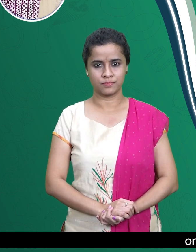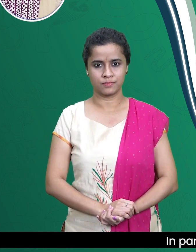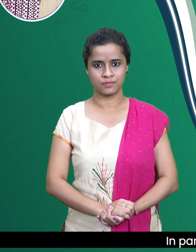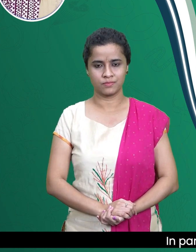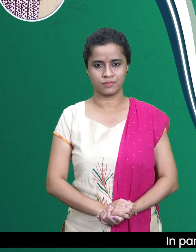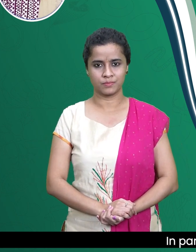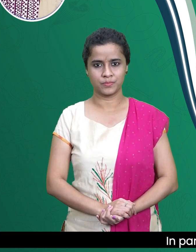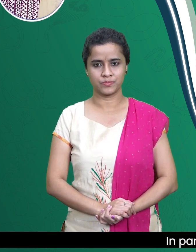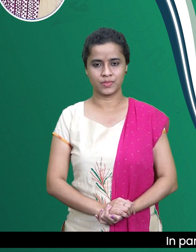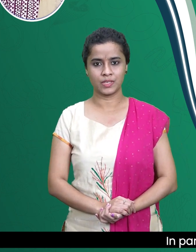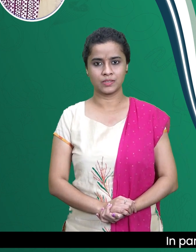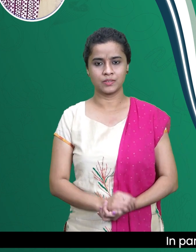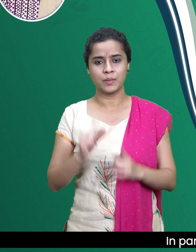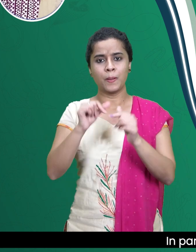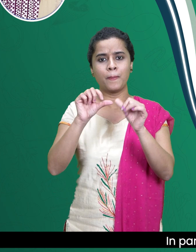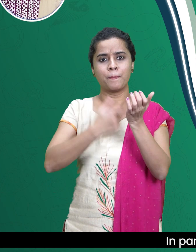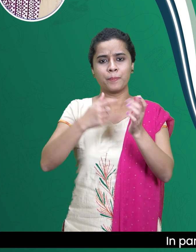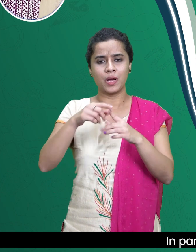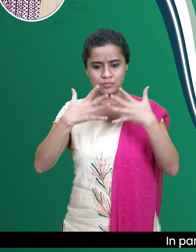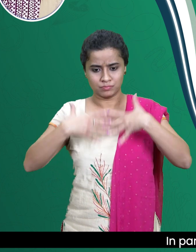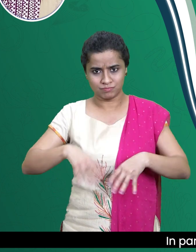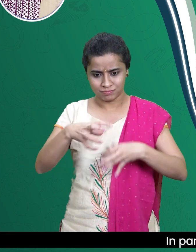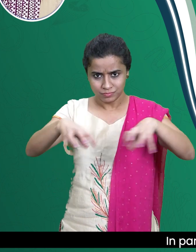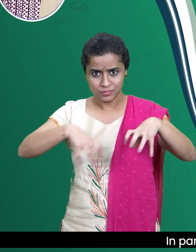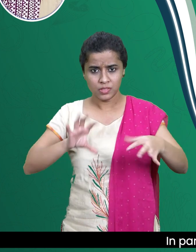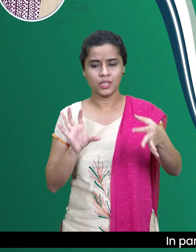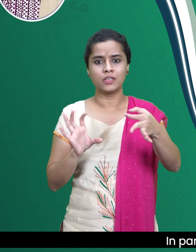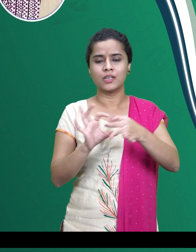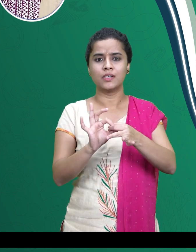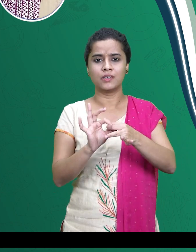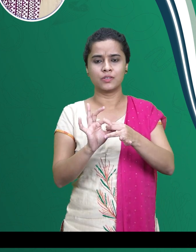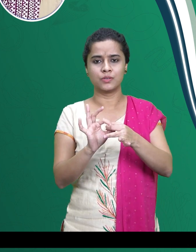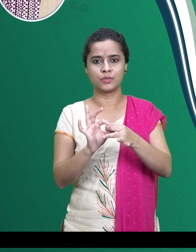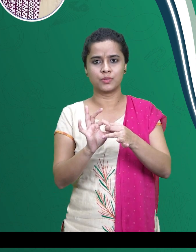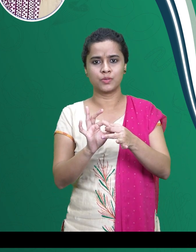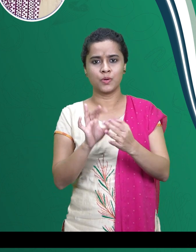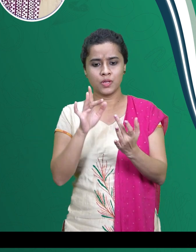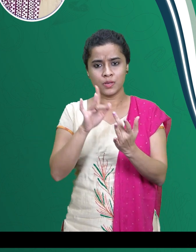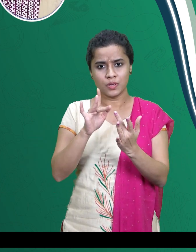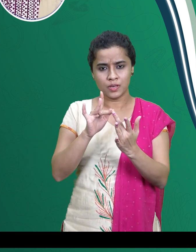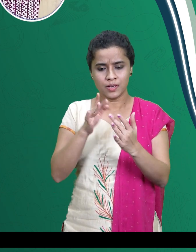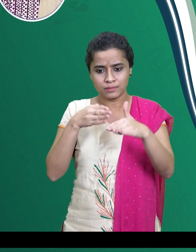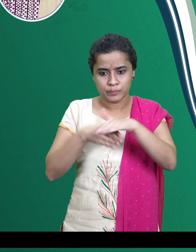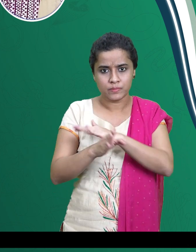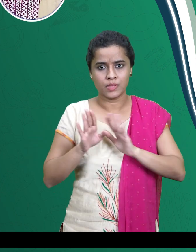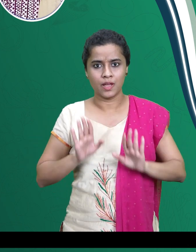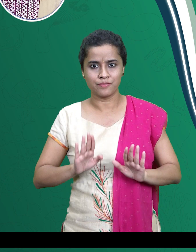In part, this selection is connected to their point of entry.